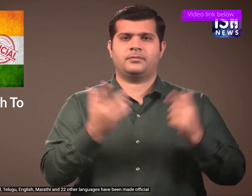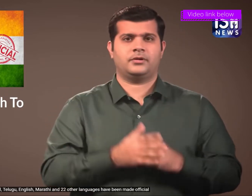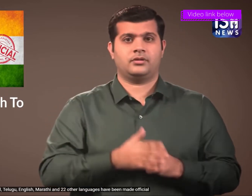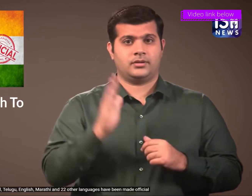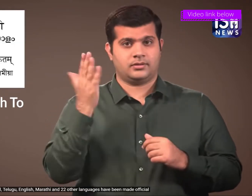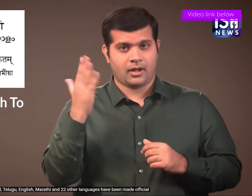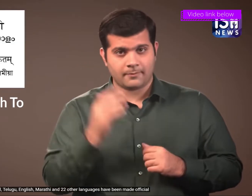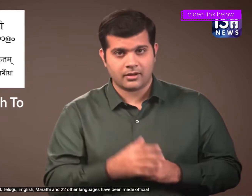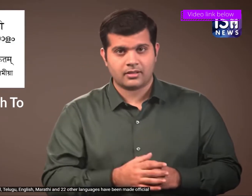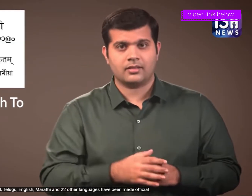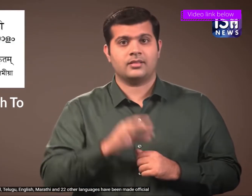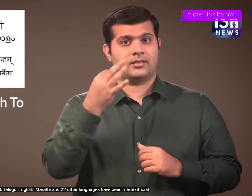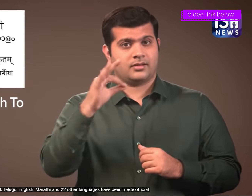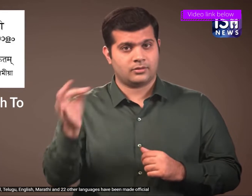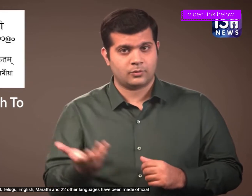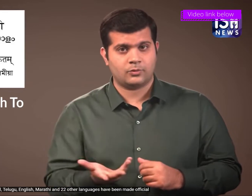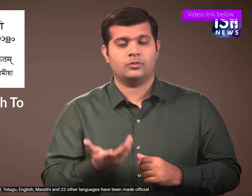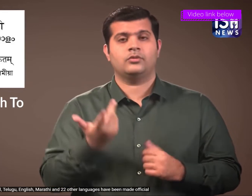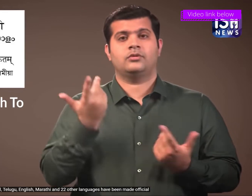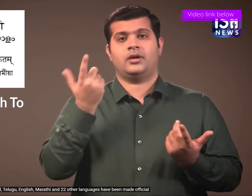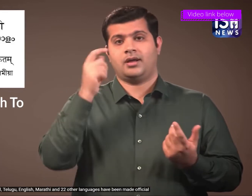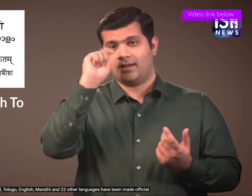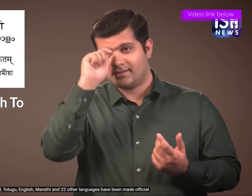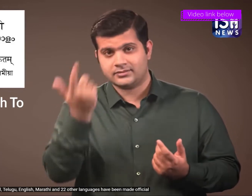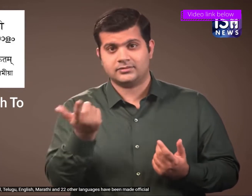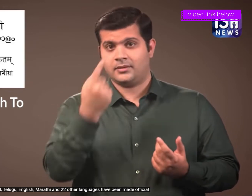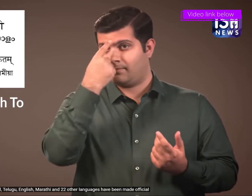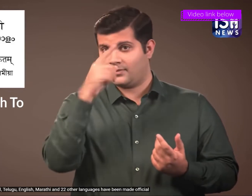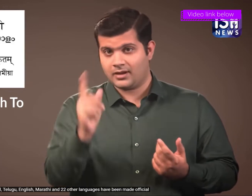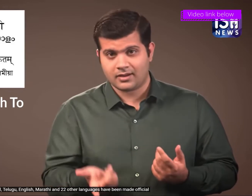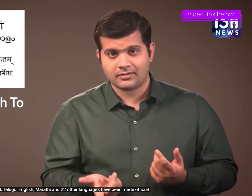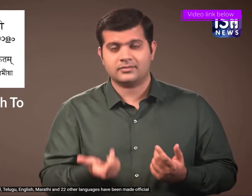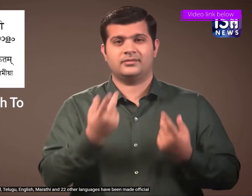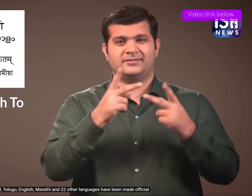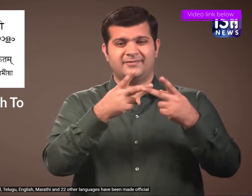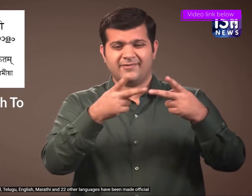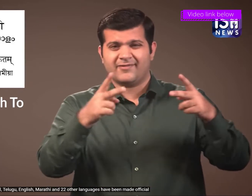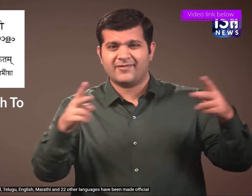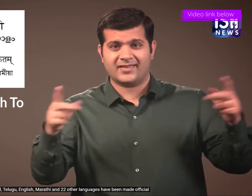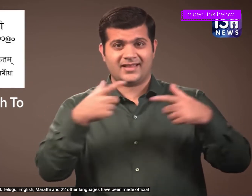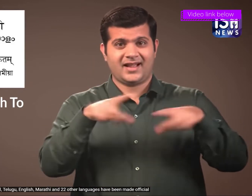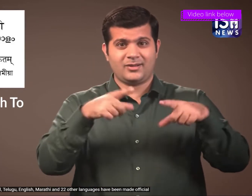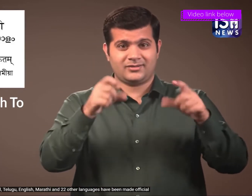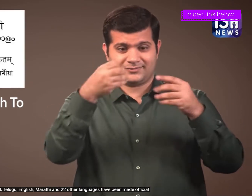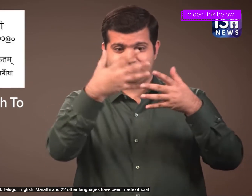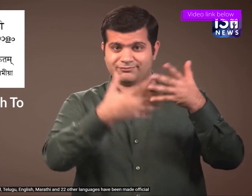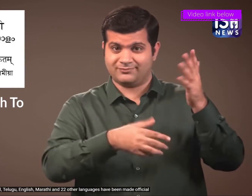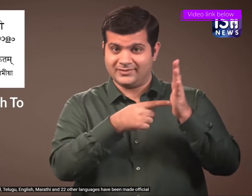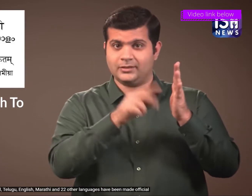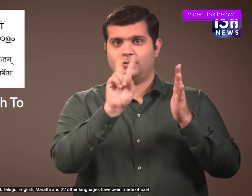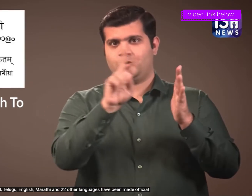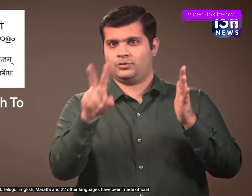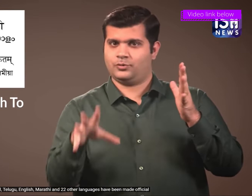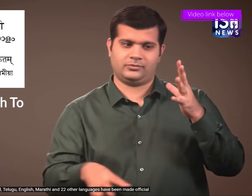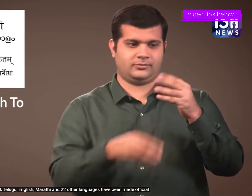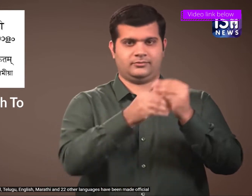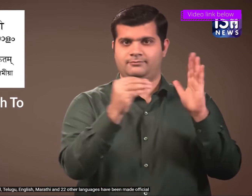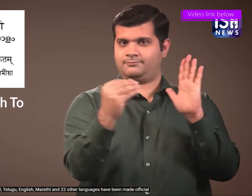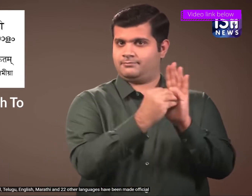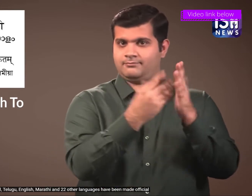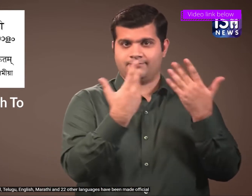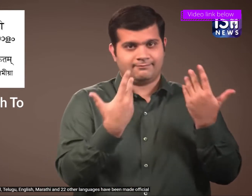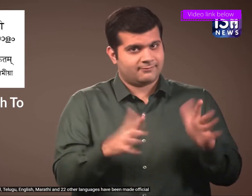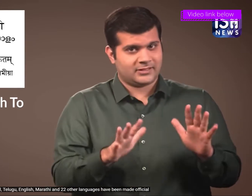government. Tamil, Telugu, English, Marathi, and 22 other languages have been made official